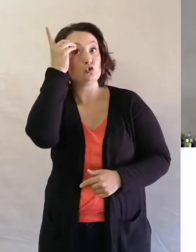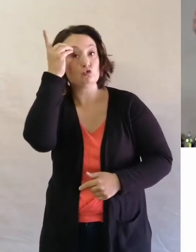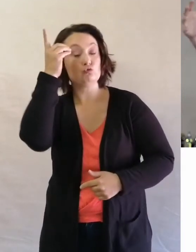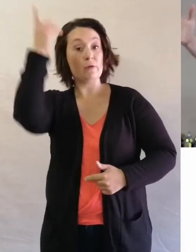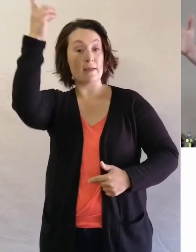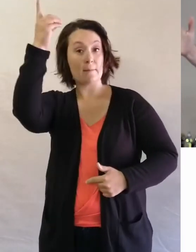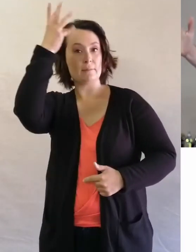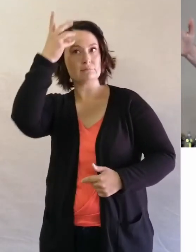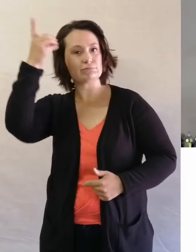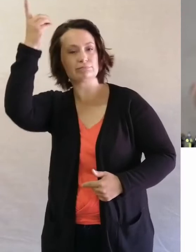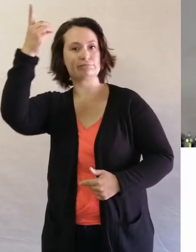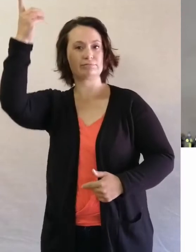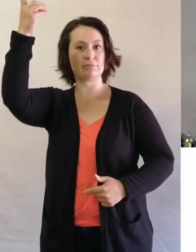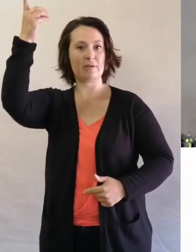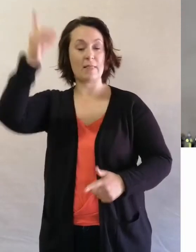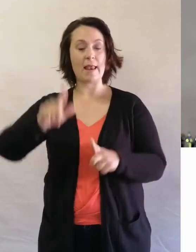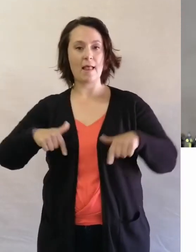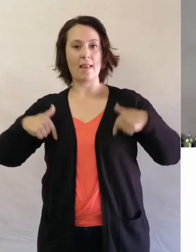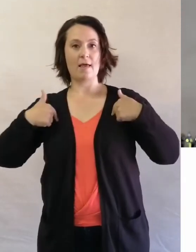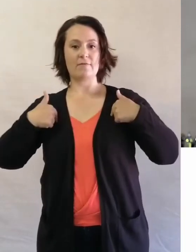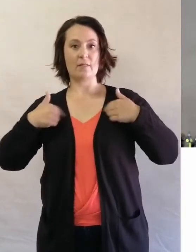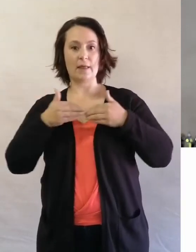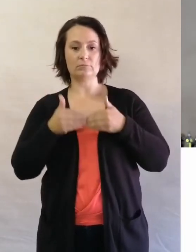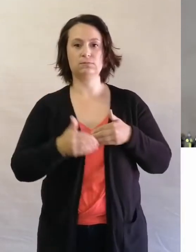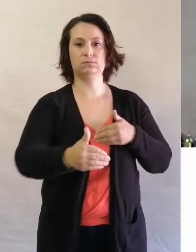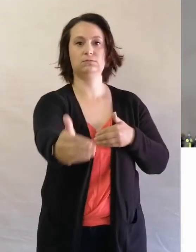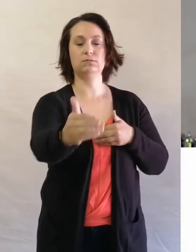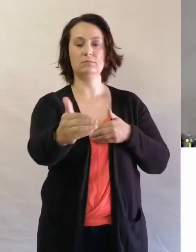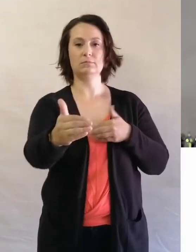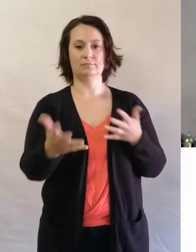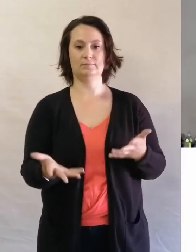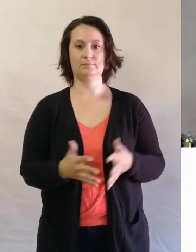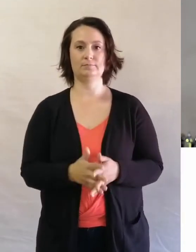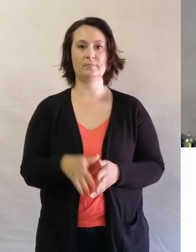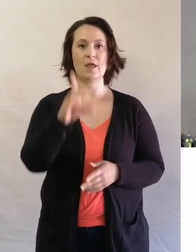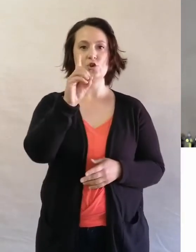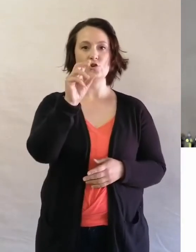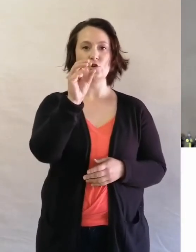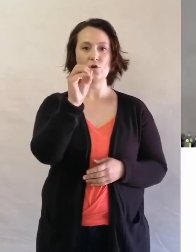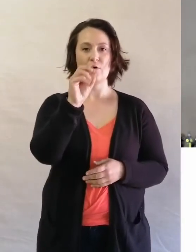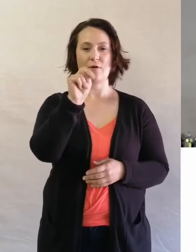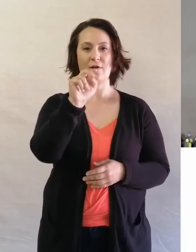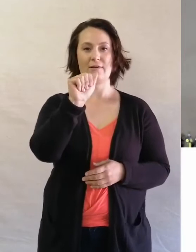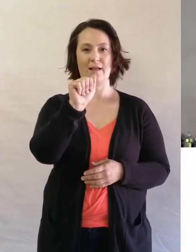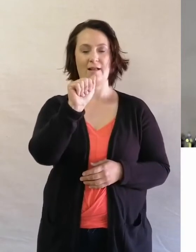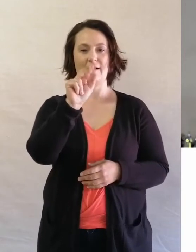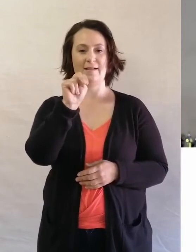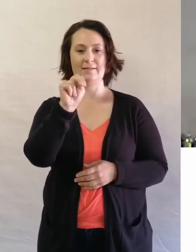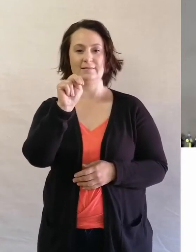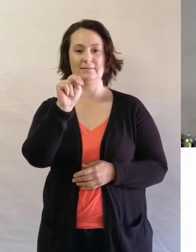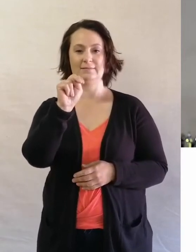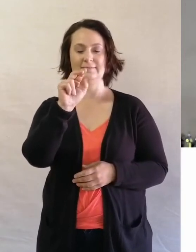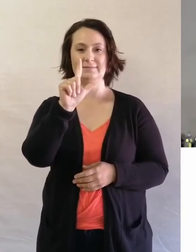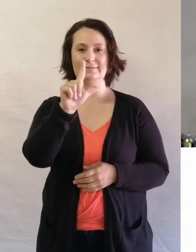get ahead and live extraordinary lives. Let's look at some modern day examples. Donald Trump, regardless of what you